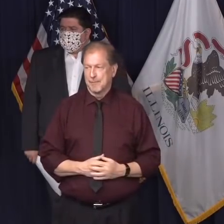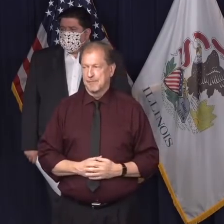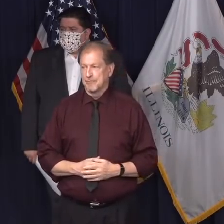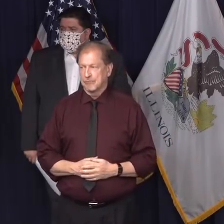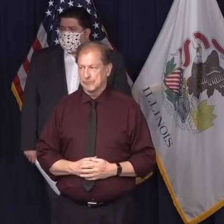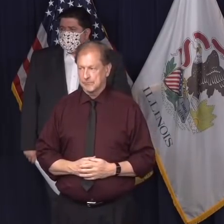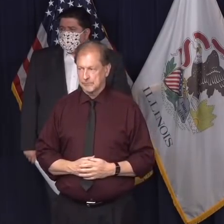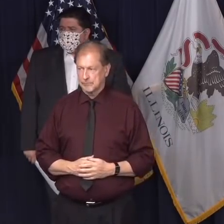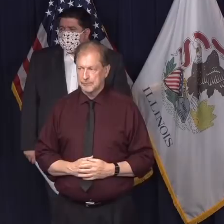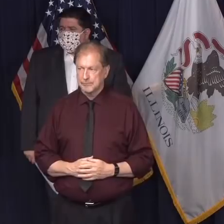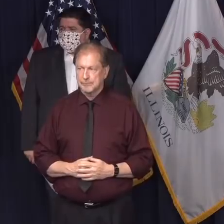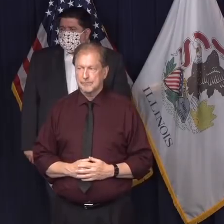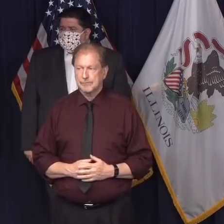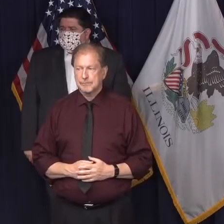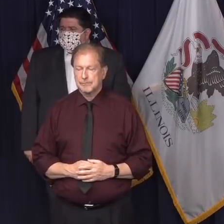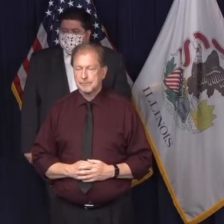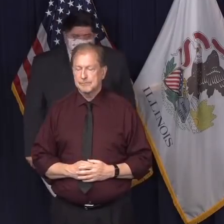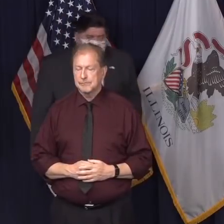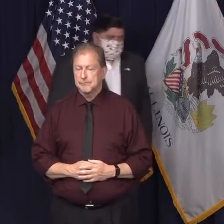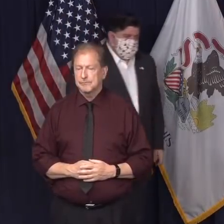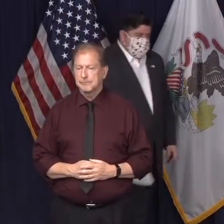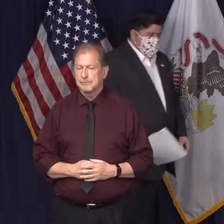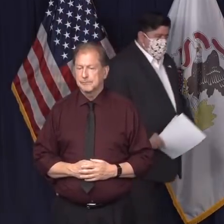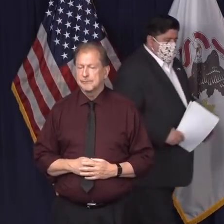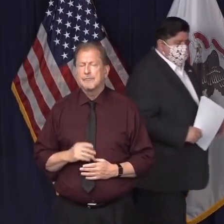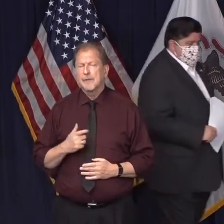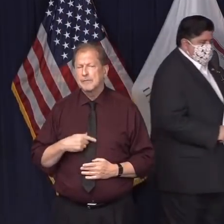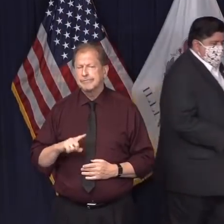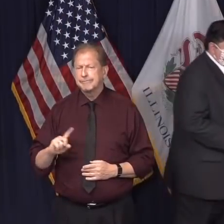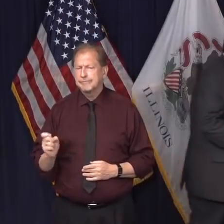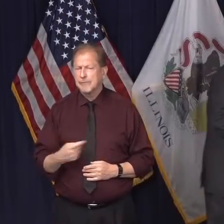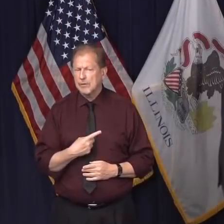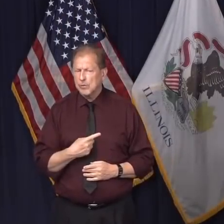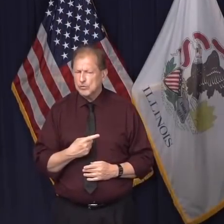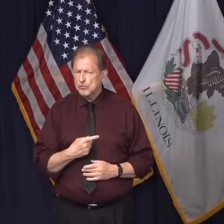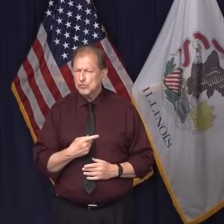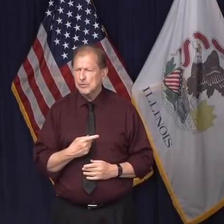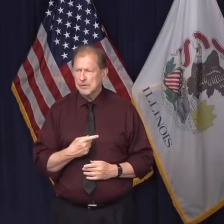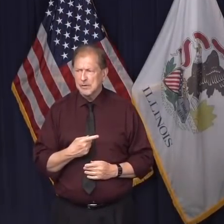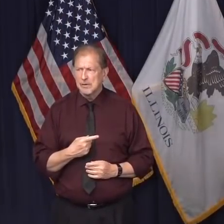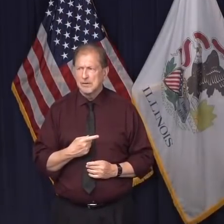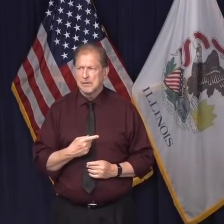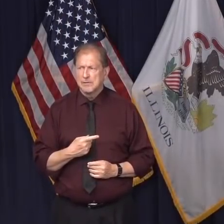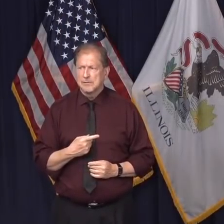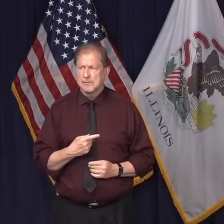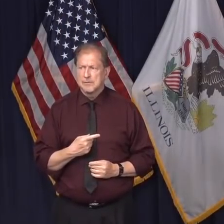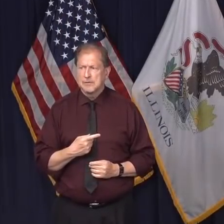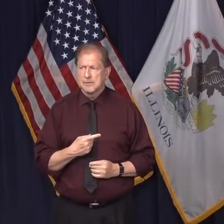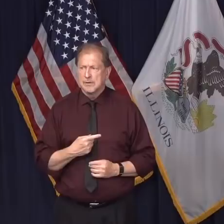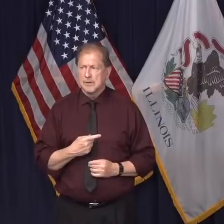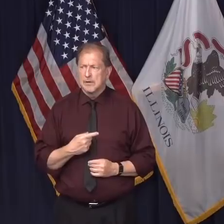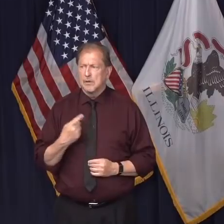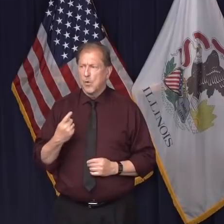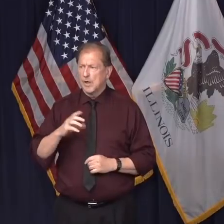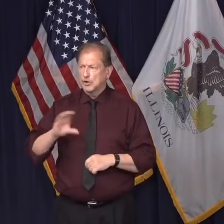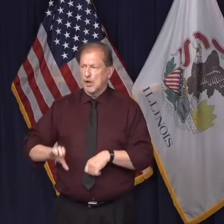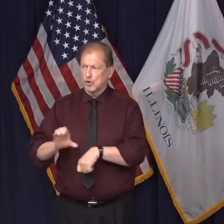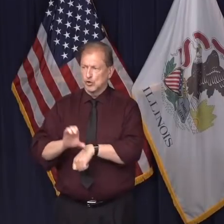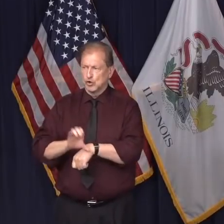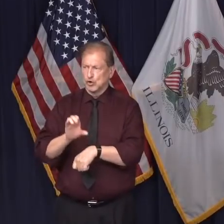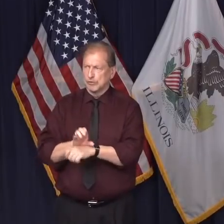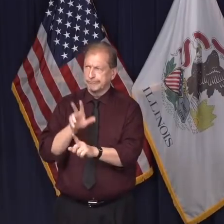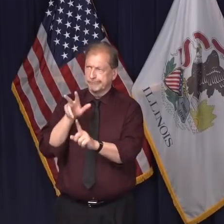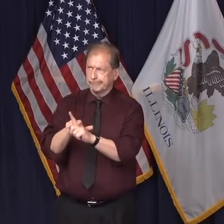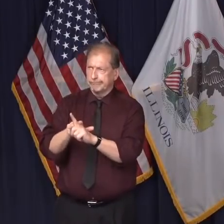I have a question for the governor from Kelly Bauer from Block Club Chicago. A Chicago church has asked the Supreme Court to overrule